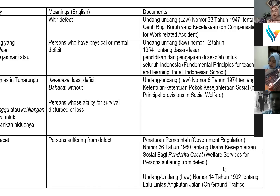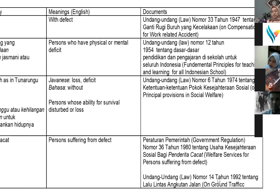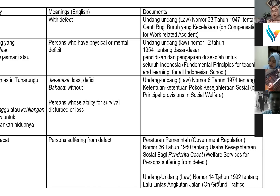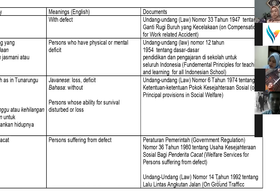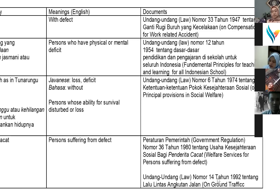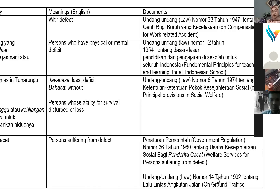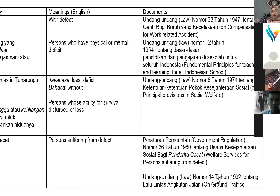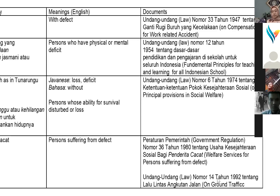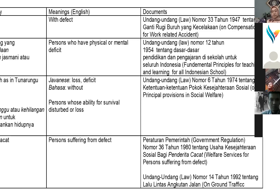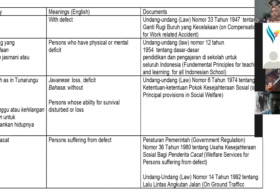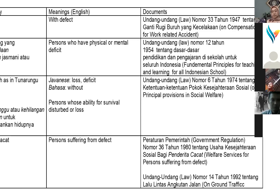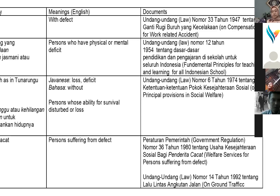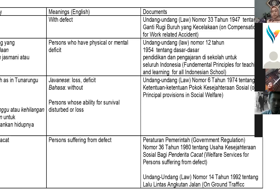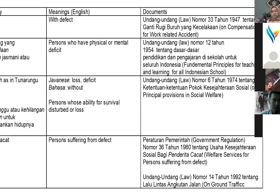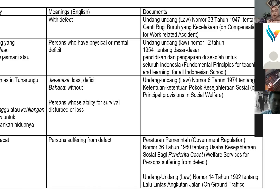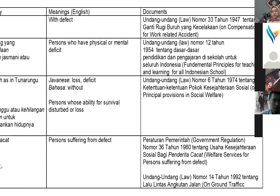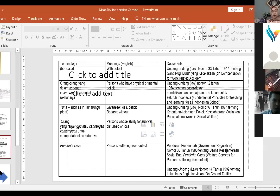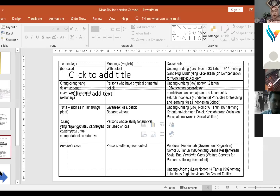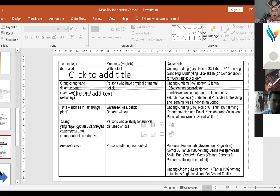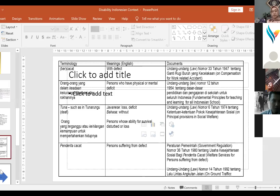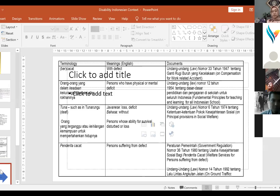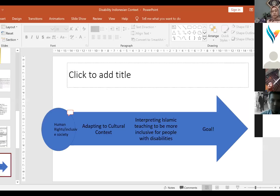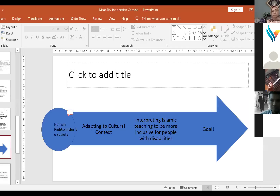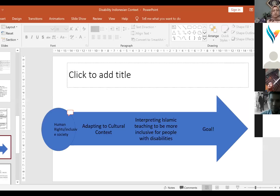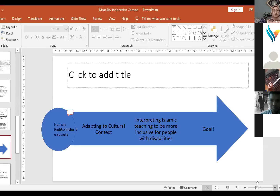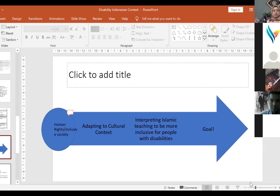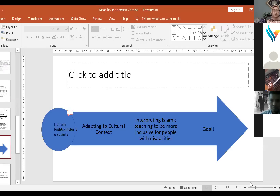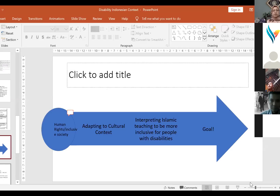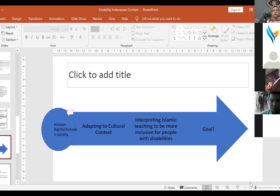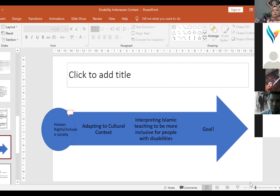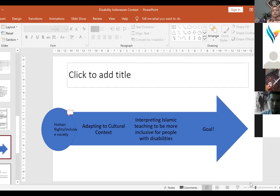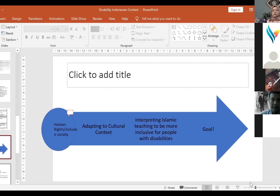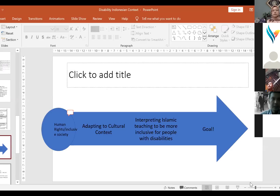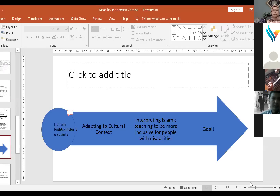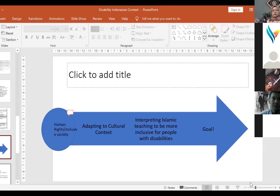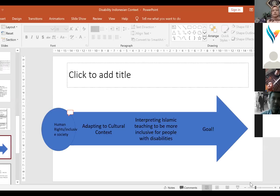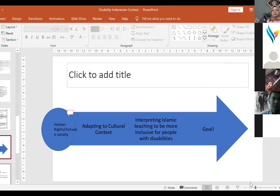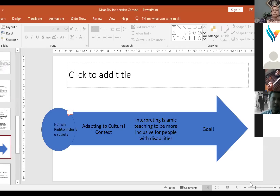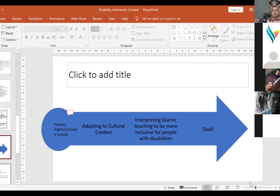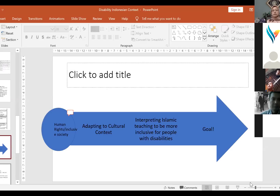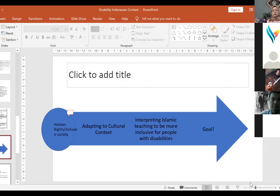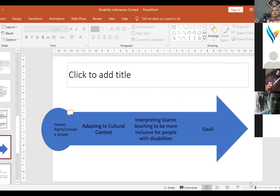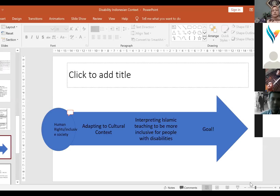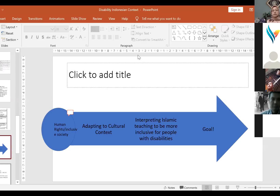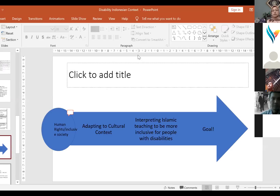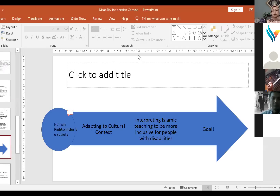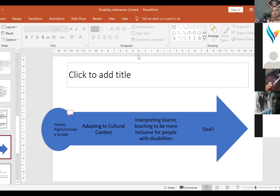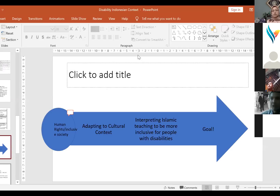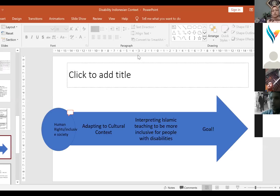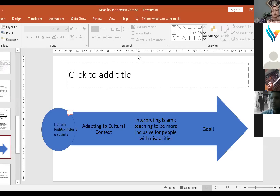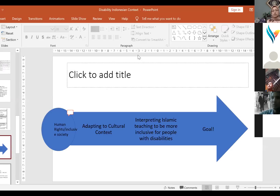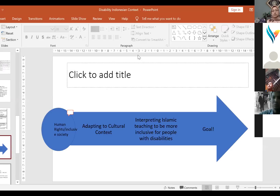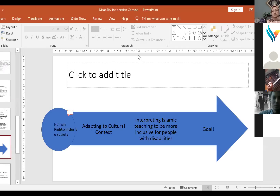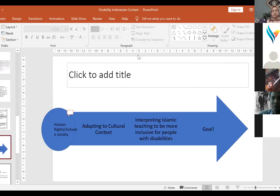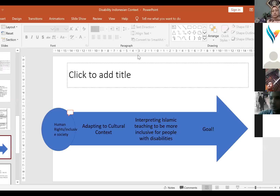So here is the